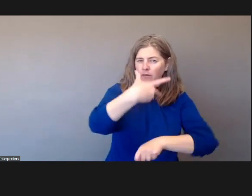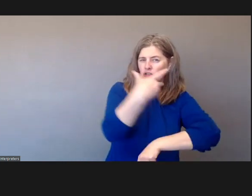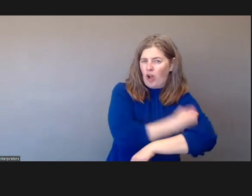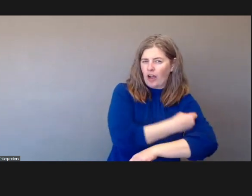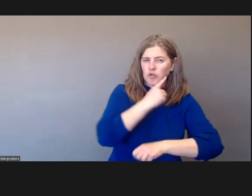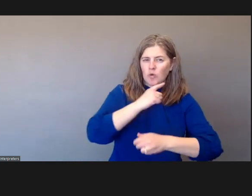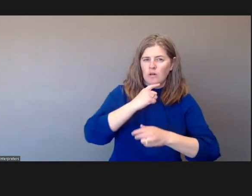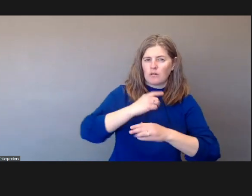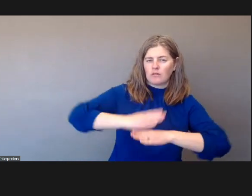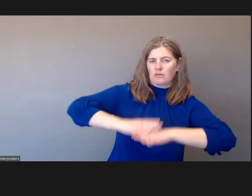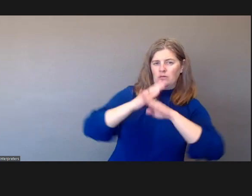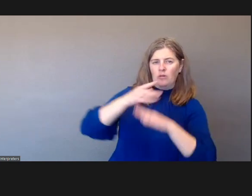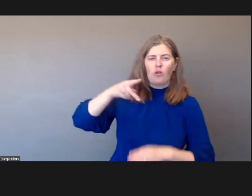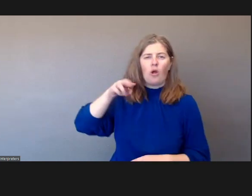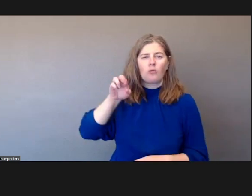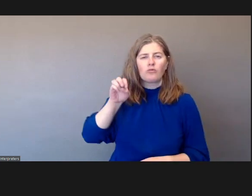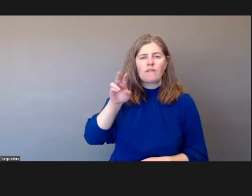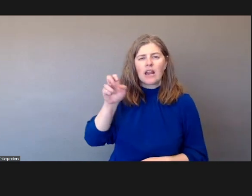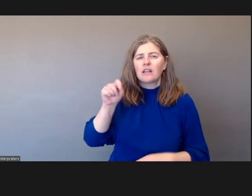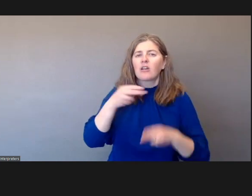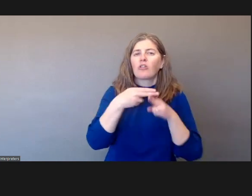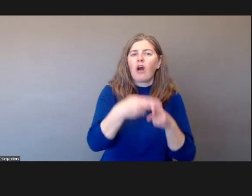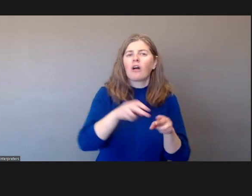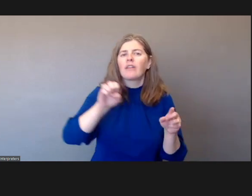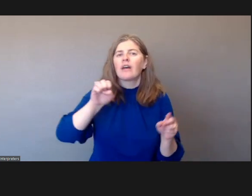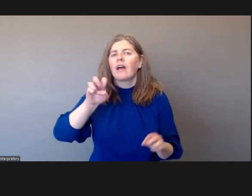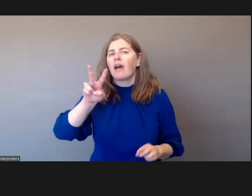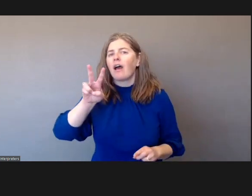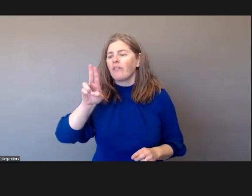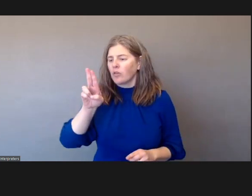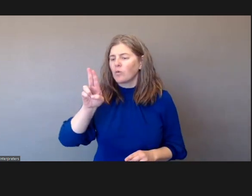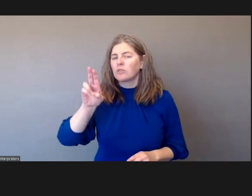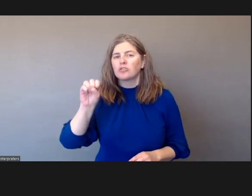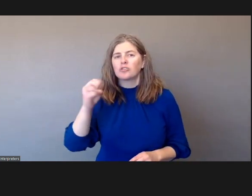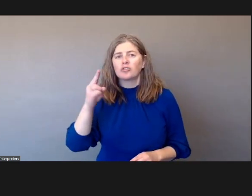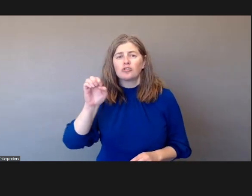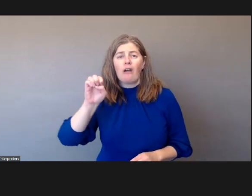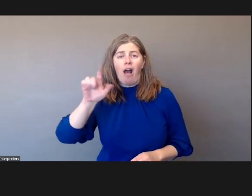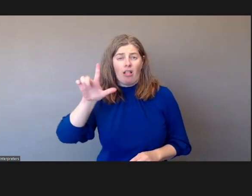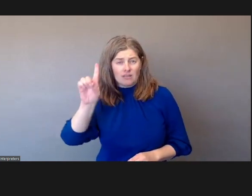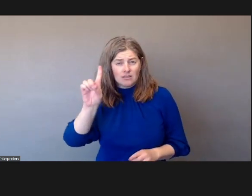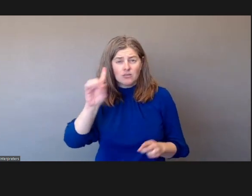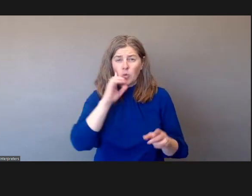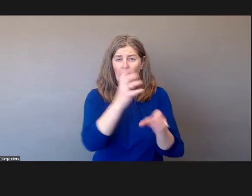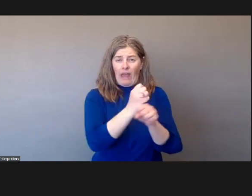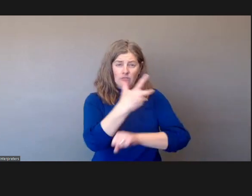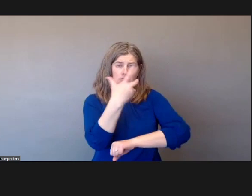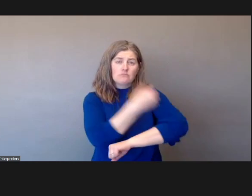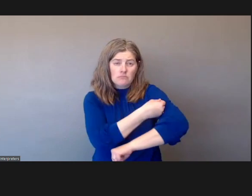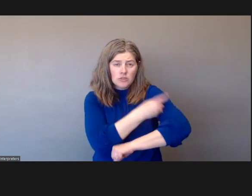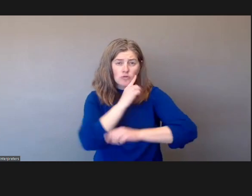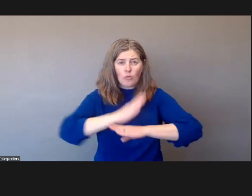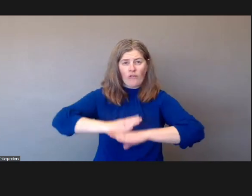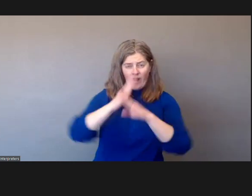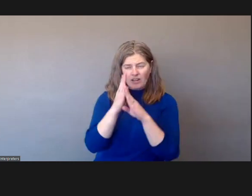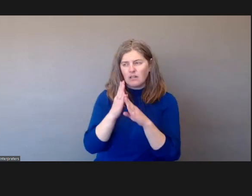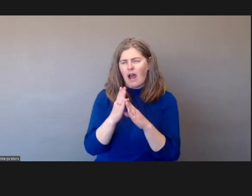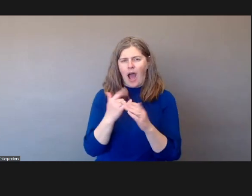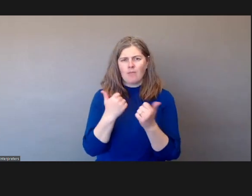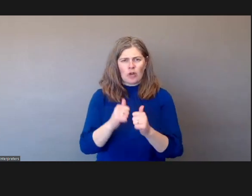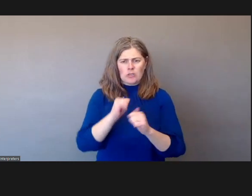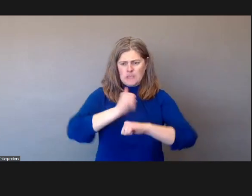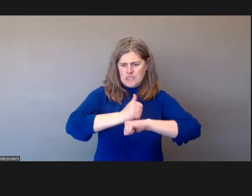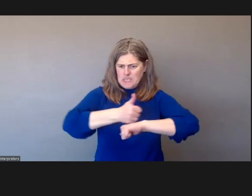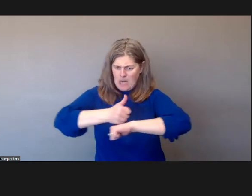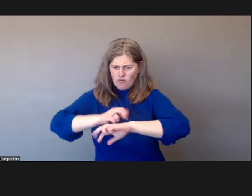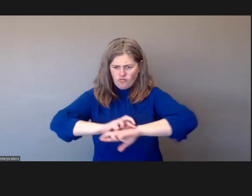a preventive shot called Evusheld. And so I'm thinking, I'm trying to get every tool I can in place throughout the